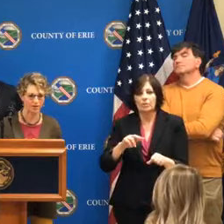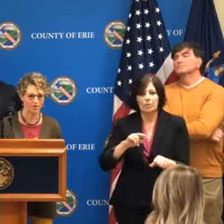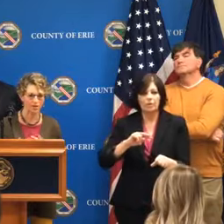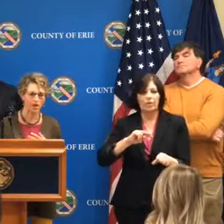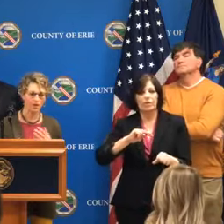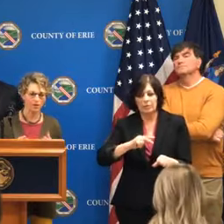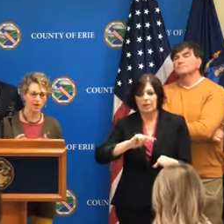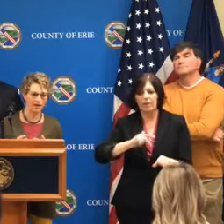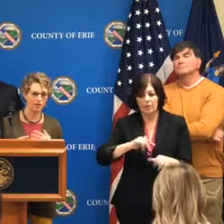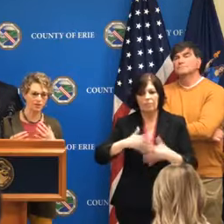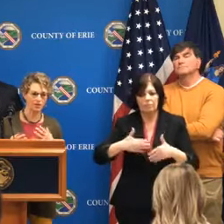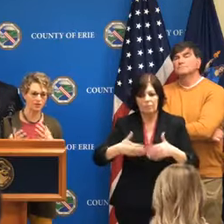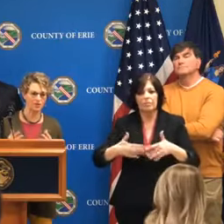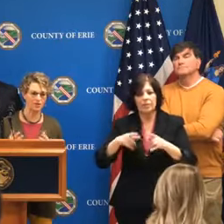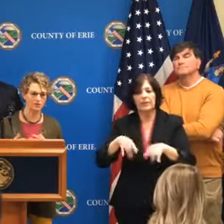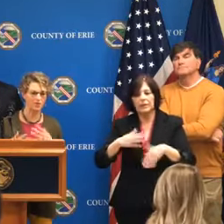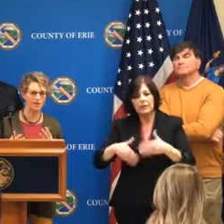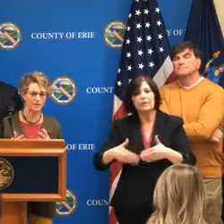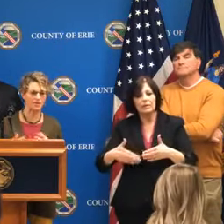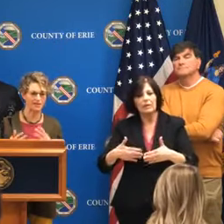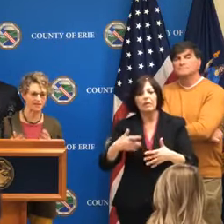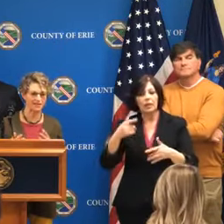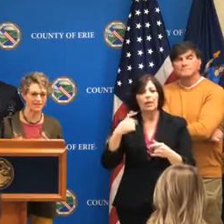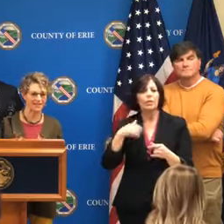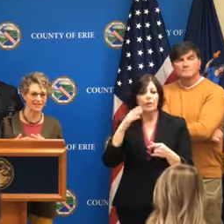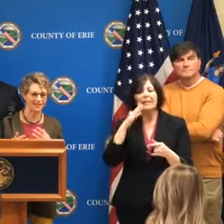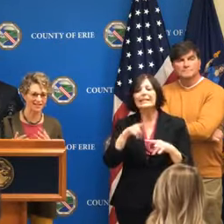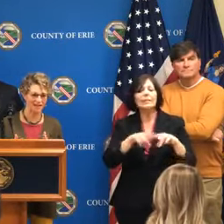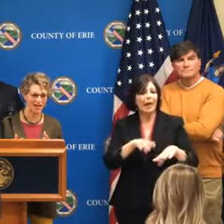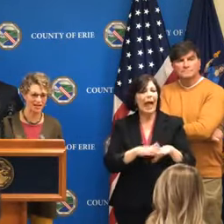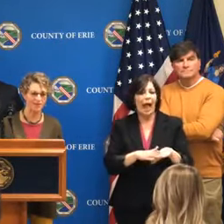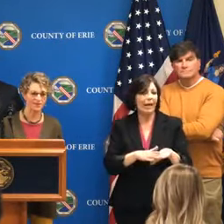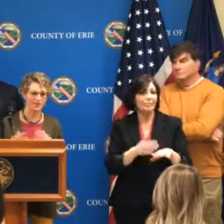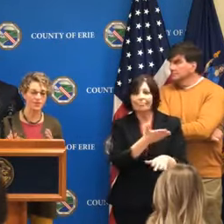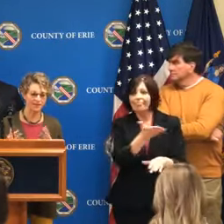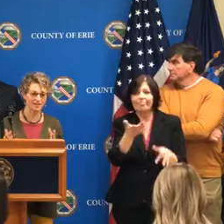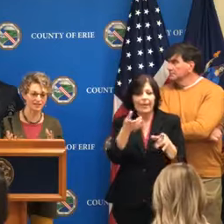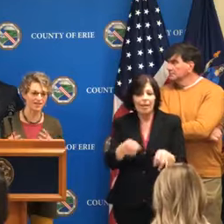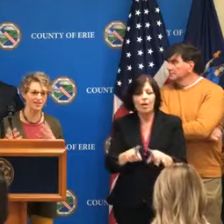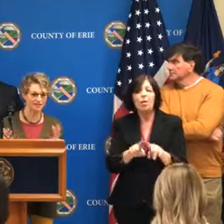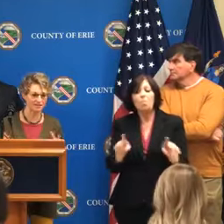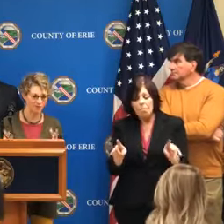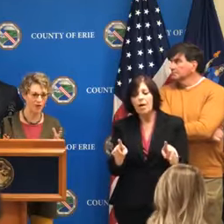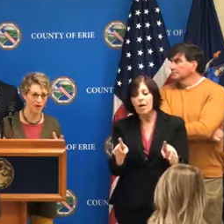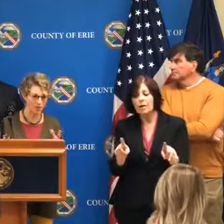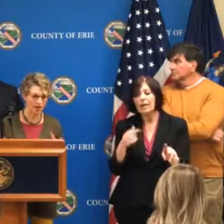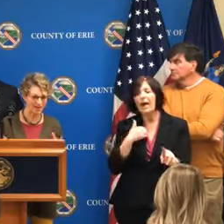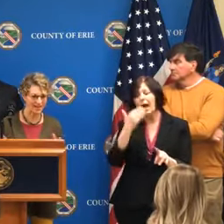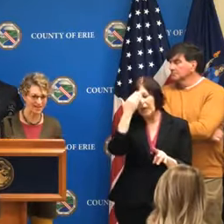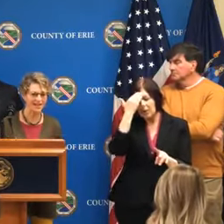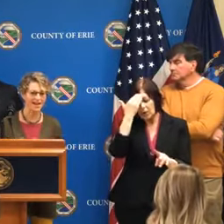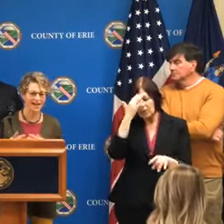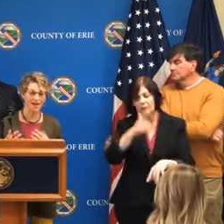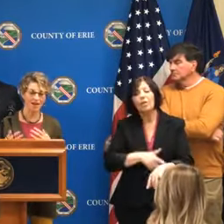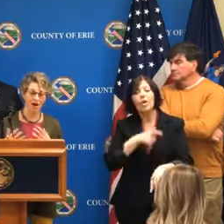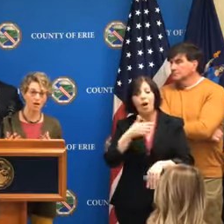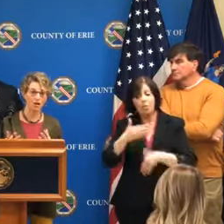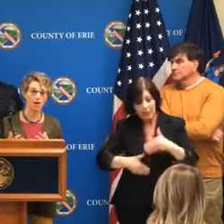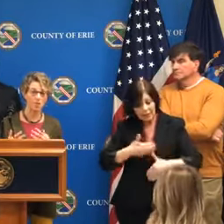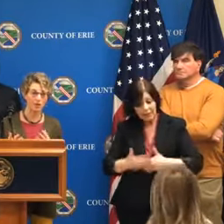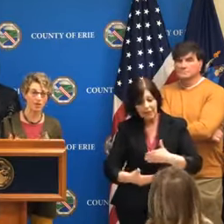of runs. So we're going to wrap up based on the demand. But it is a long process,